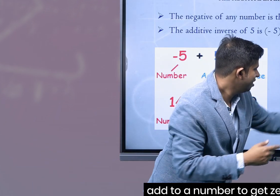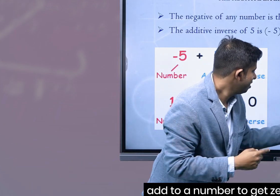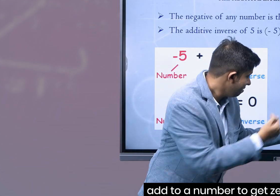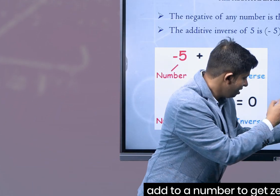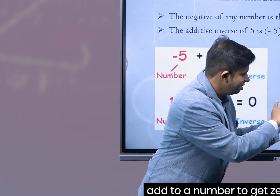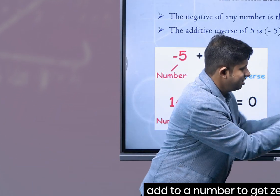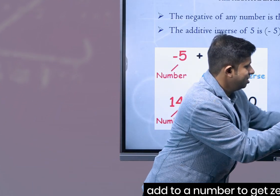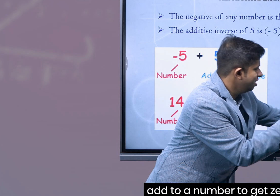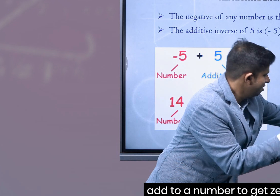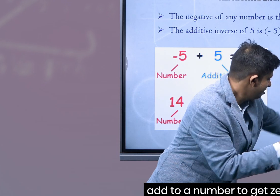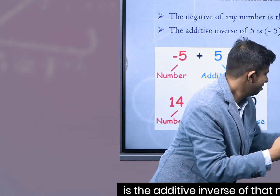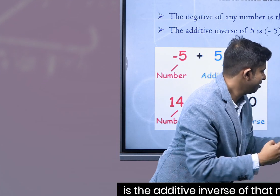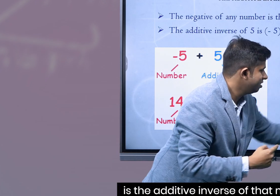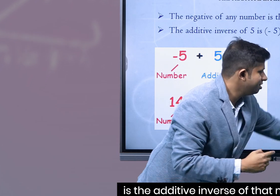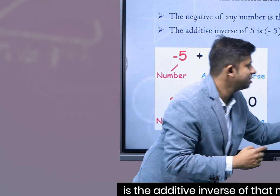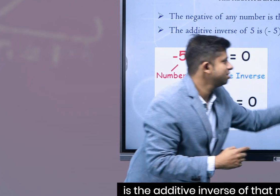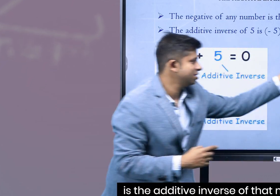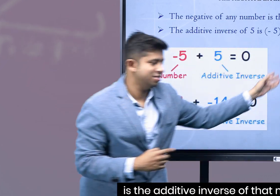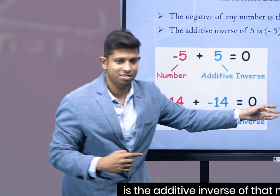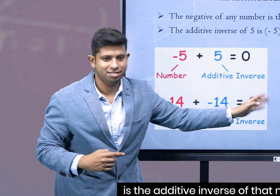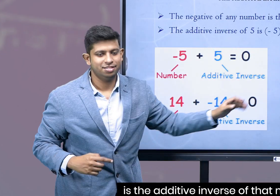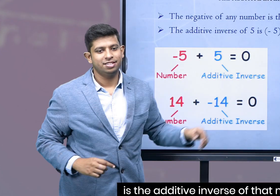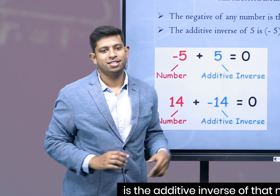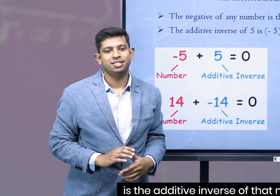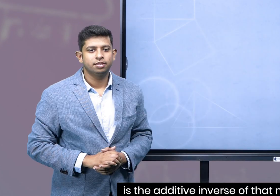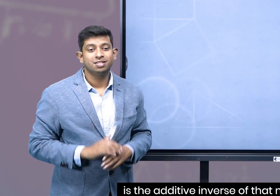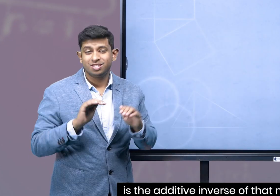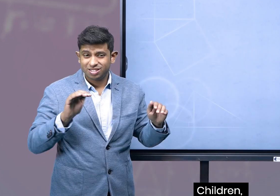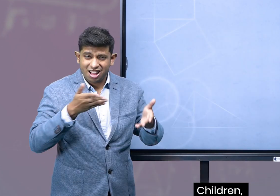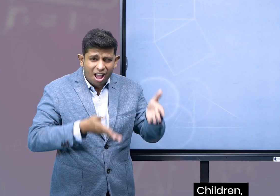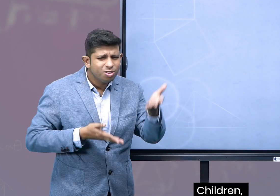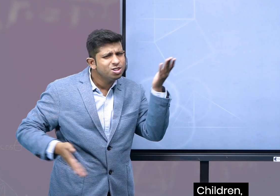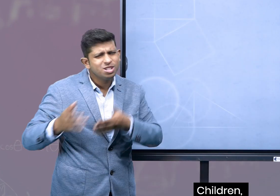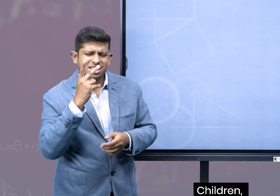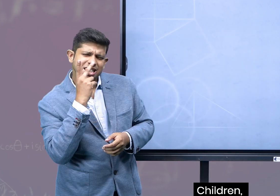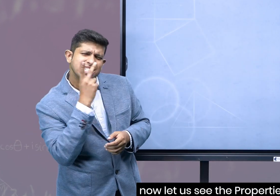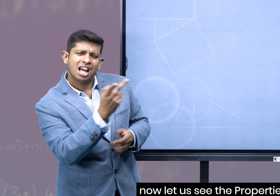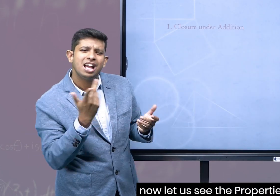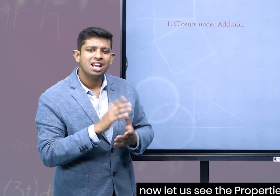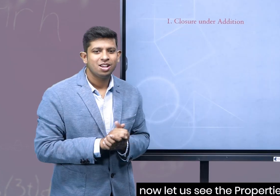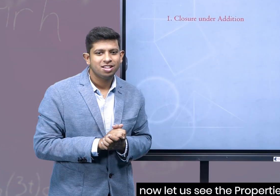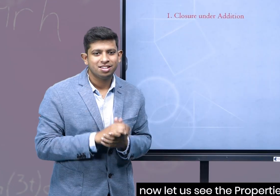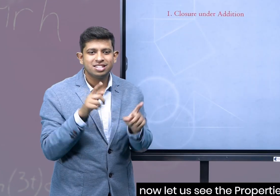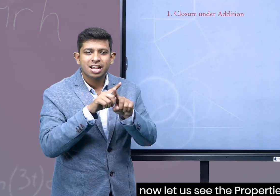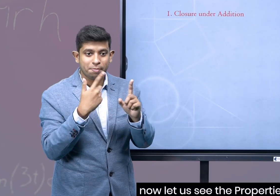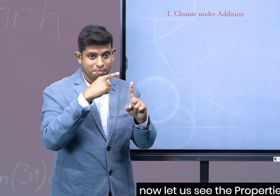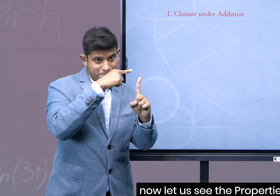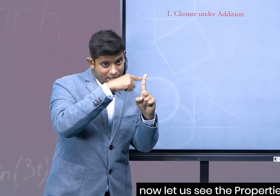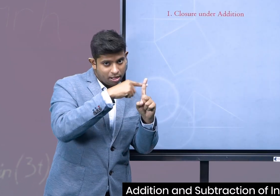number to get 0 is the additive inverse of that number. Children, now let us see the properties of